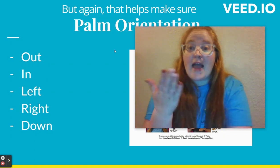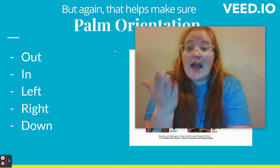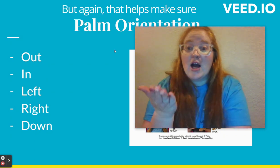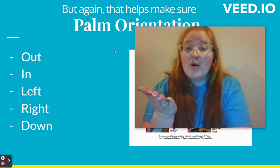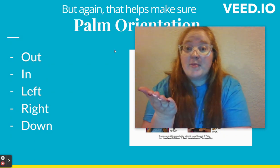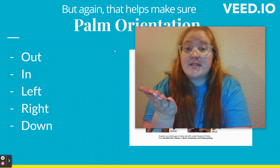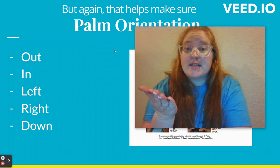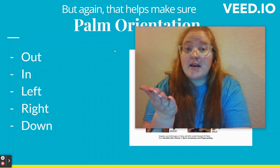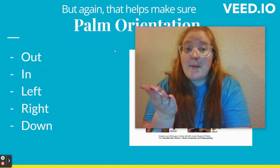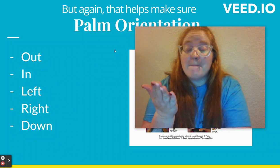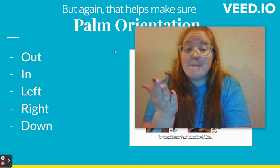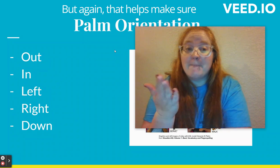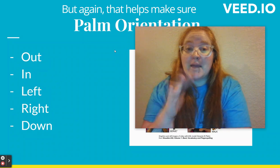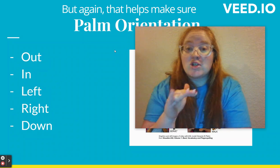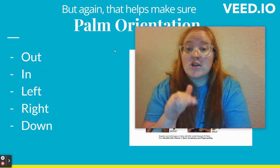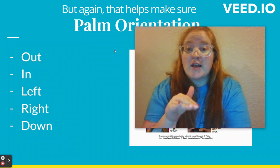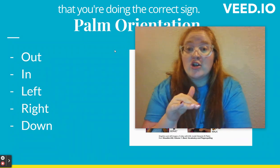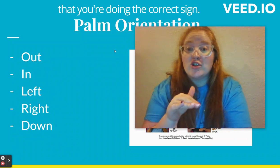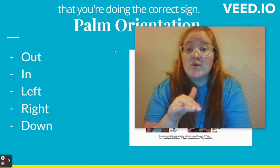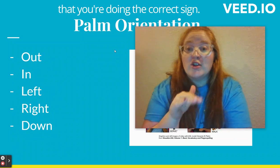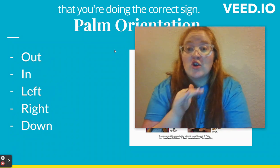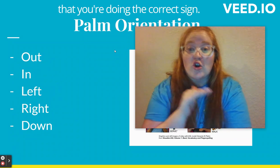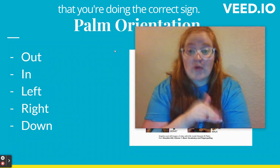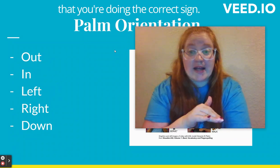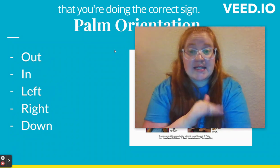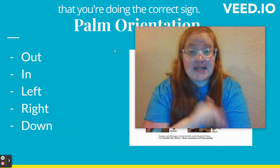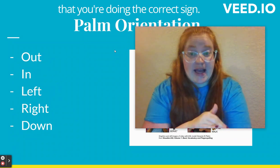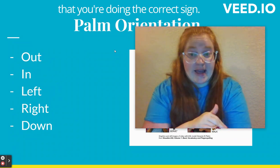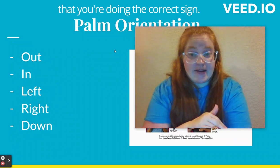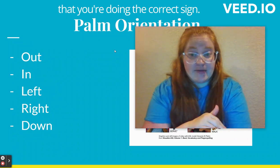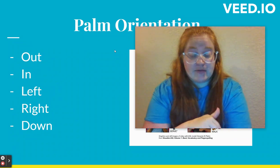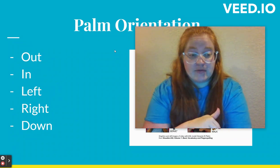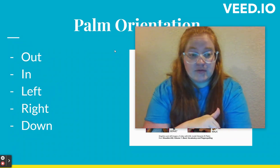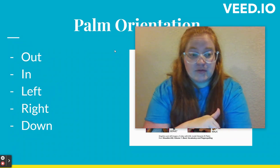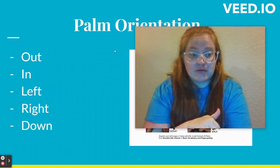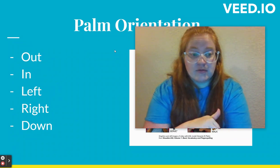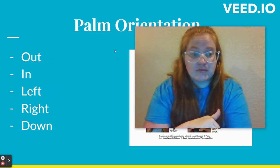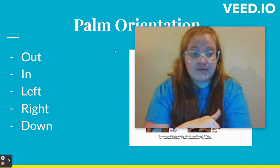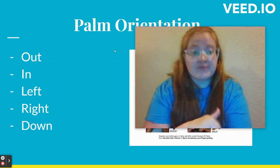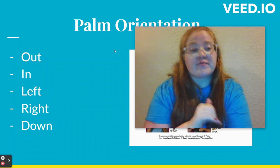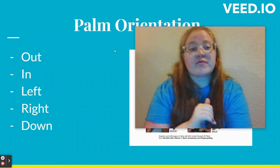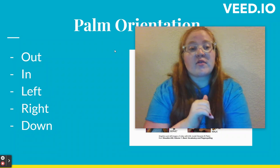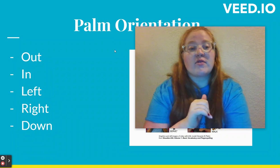But again, that helps make sure that you're doing the correct sign.